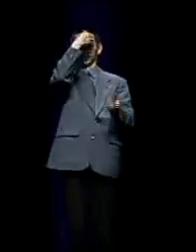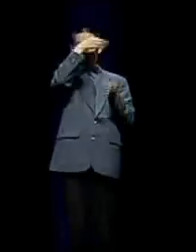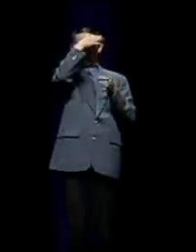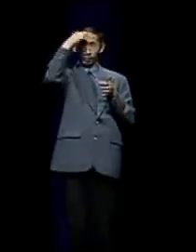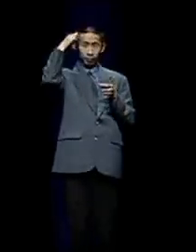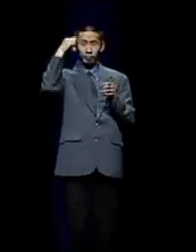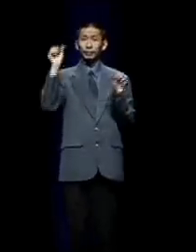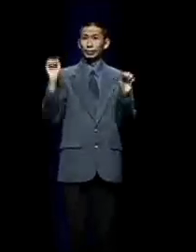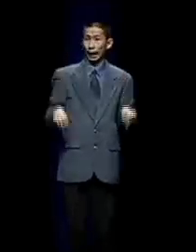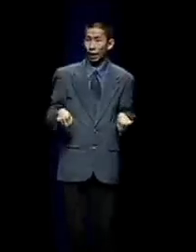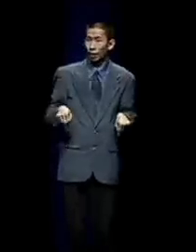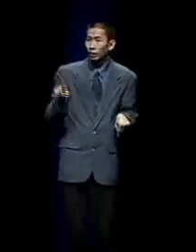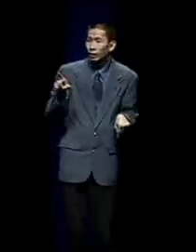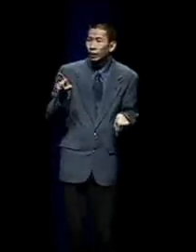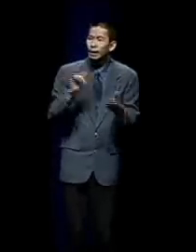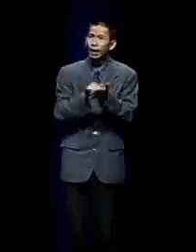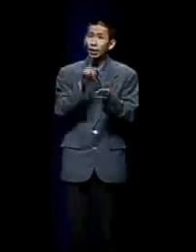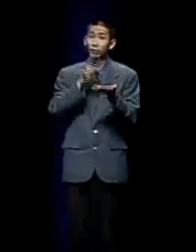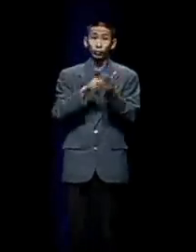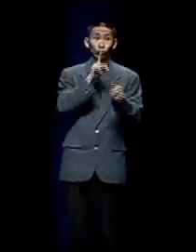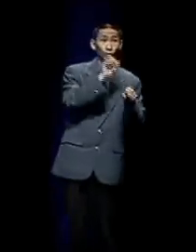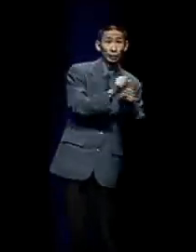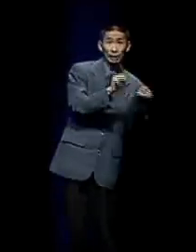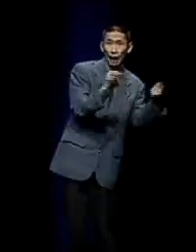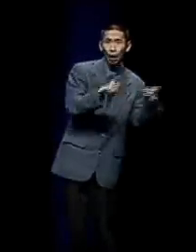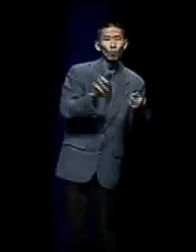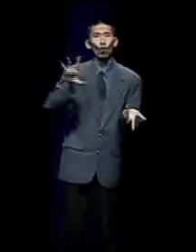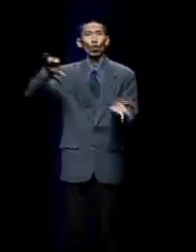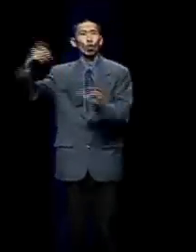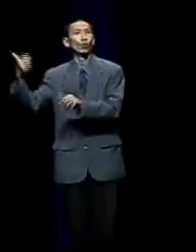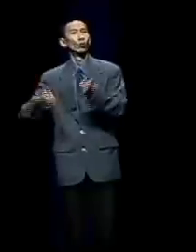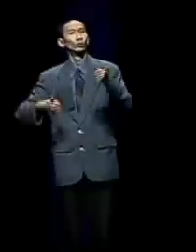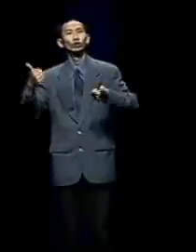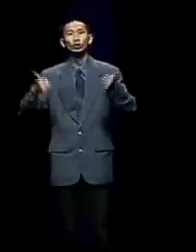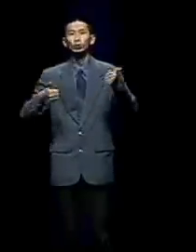That's what it comes down to, truth in advertising and clarity. Okay?